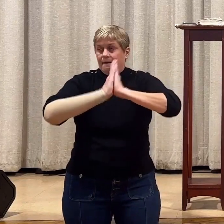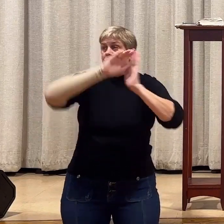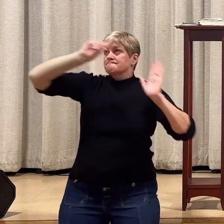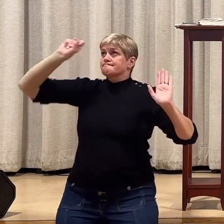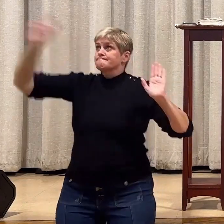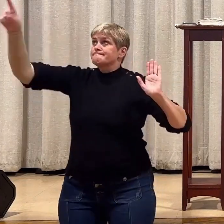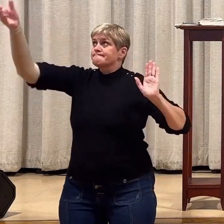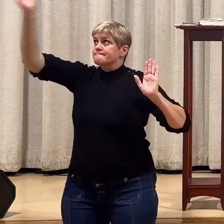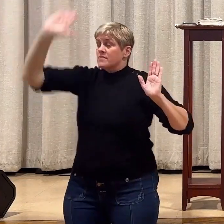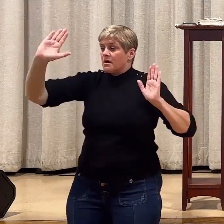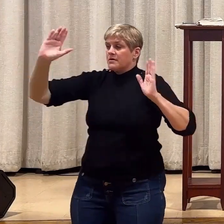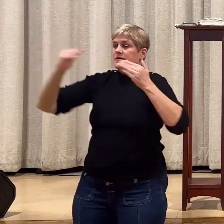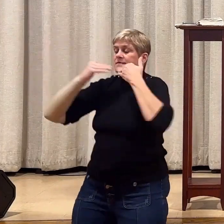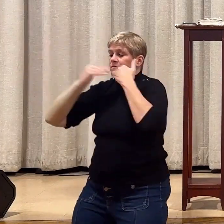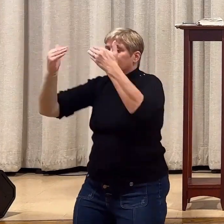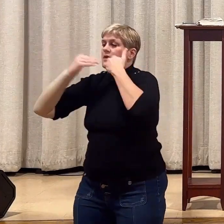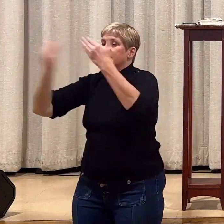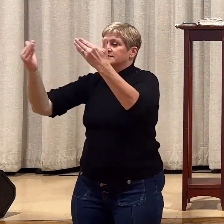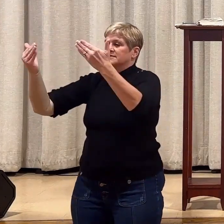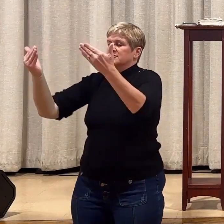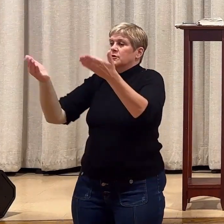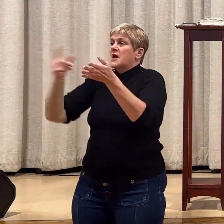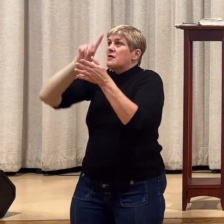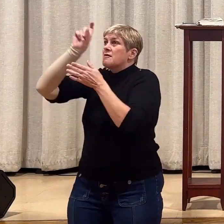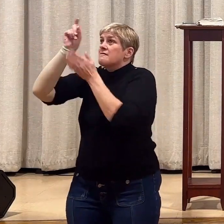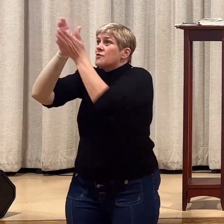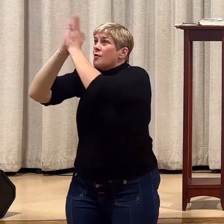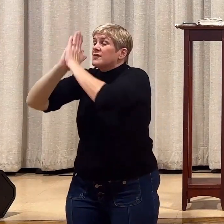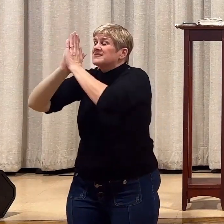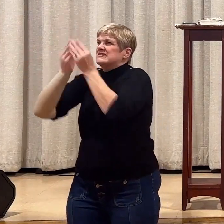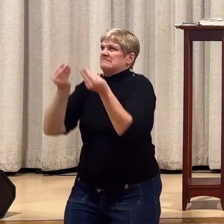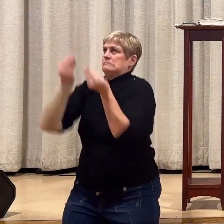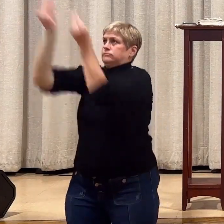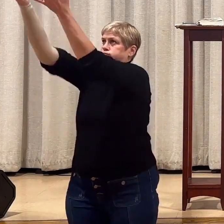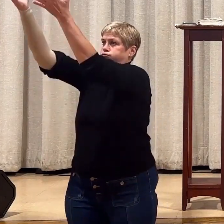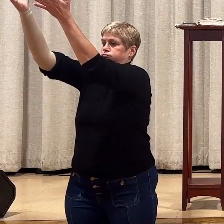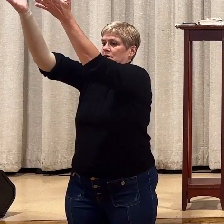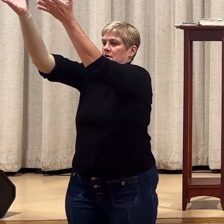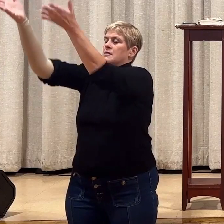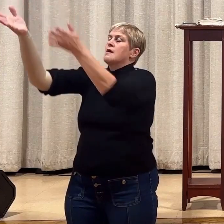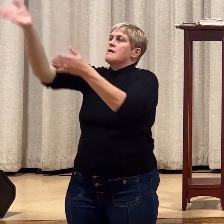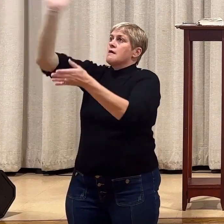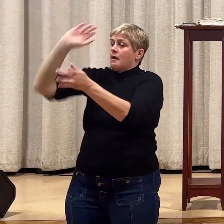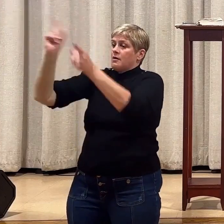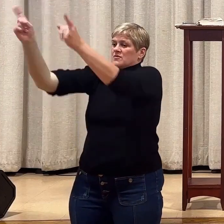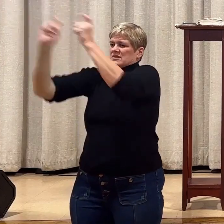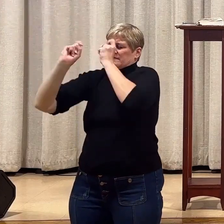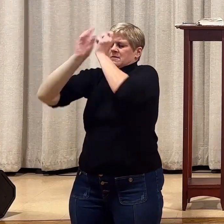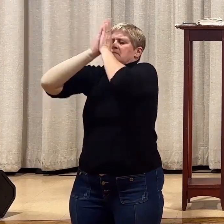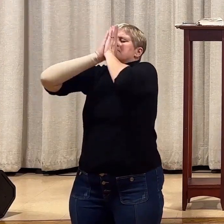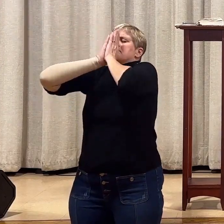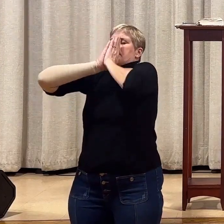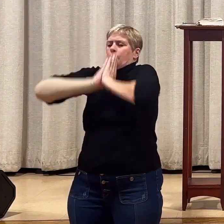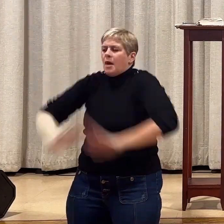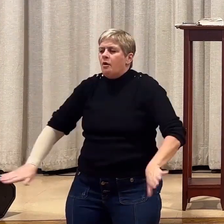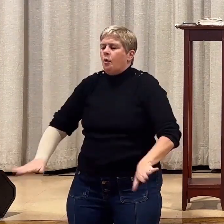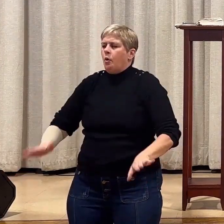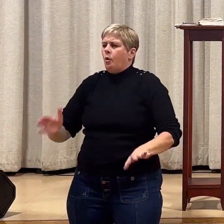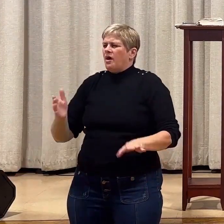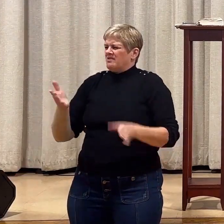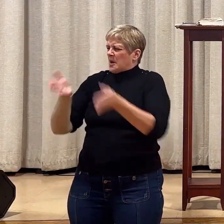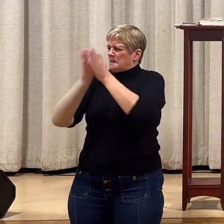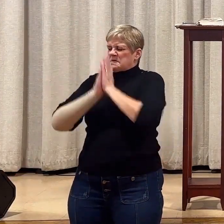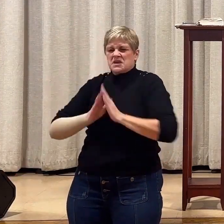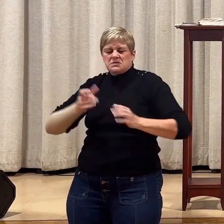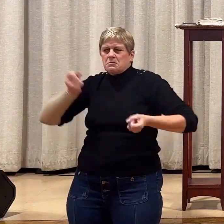with thanksgiving, let your requests be made known to God. And the peace of God that passes all understanding will guard your